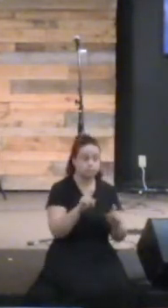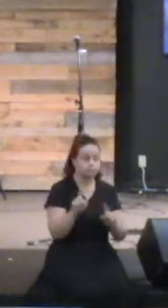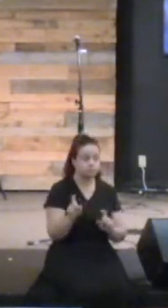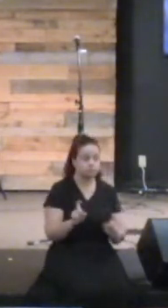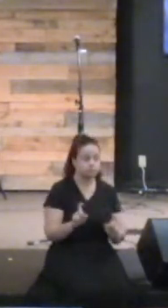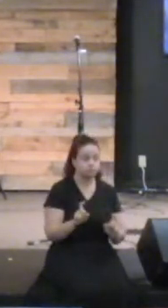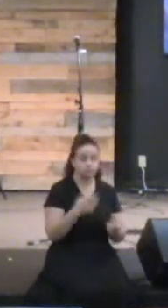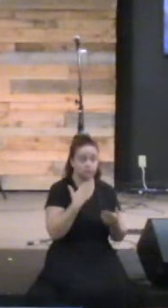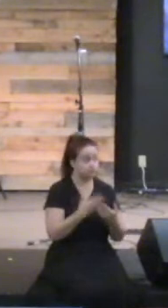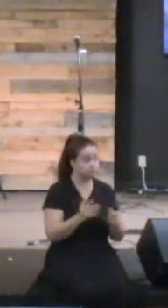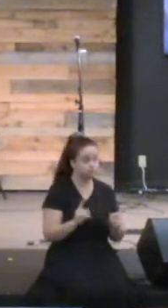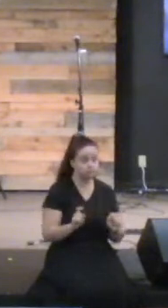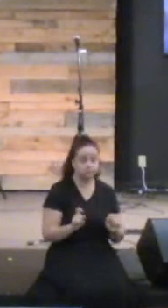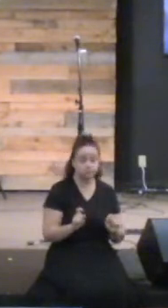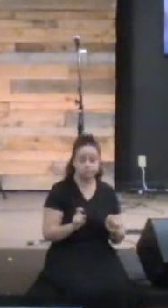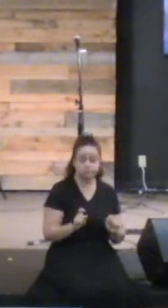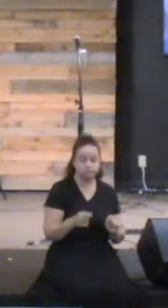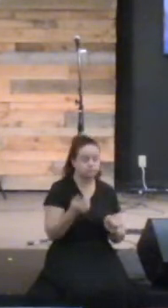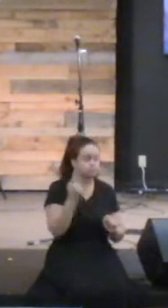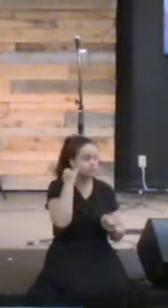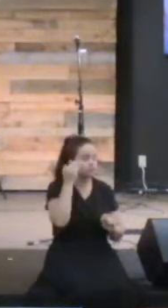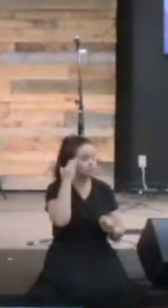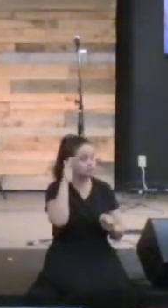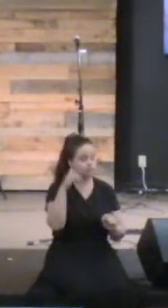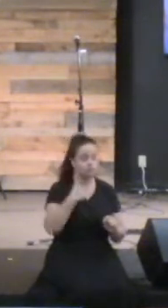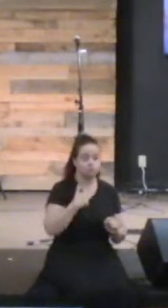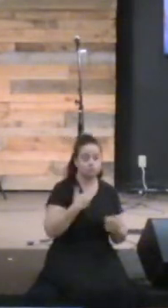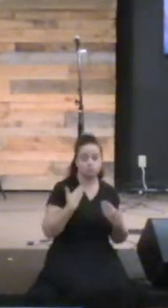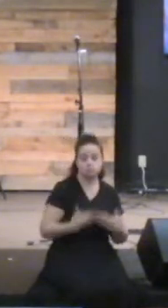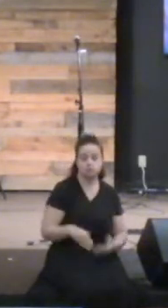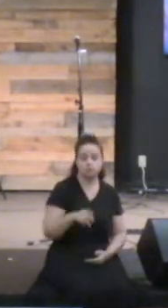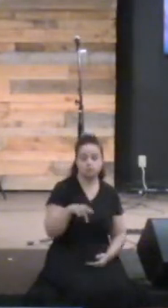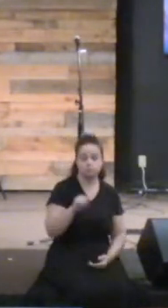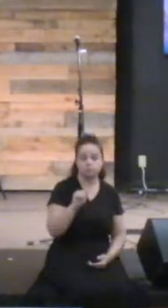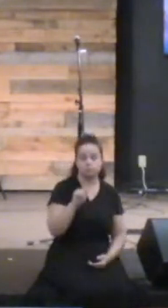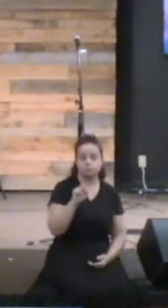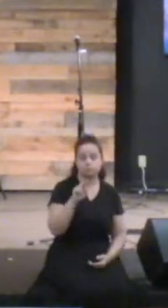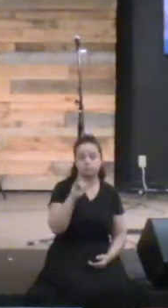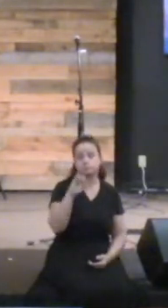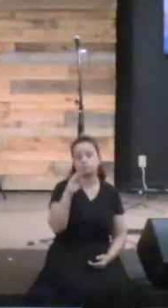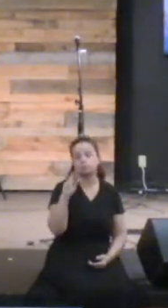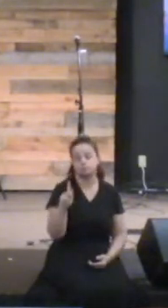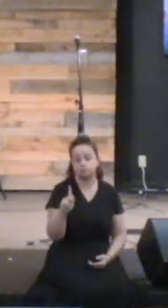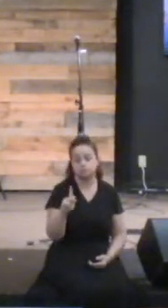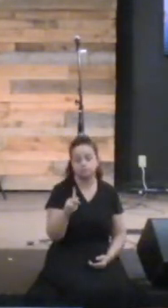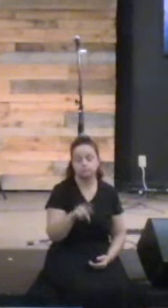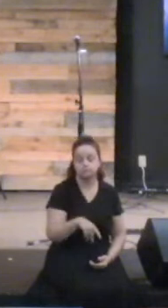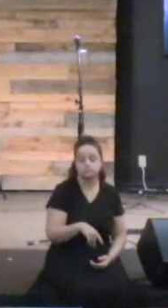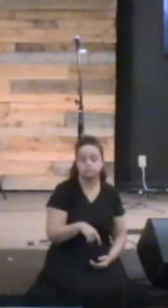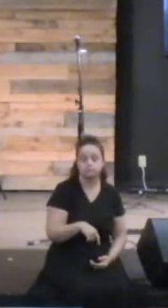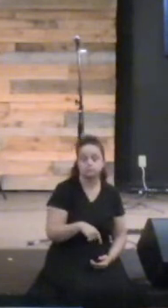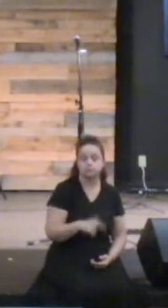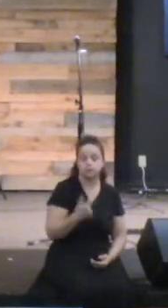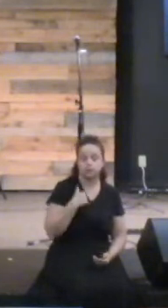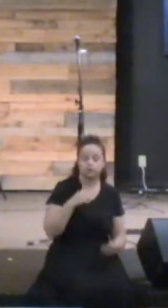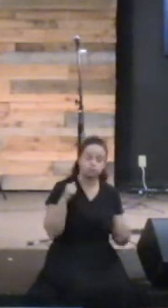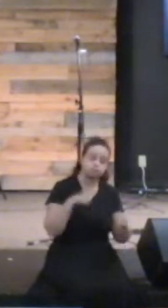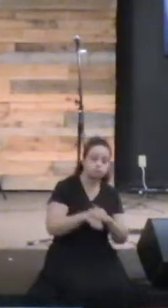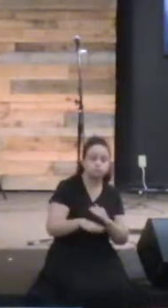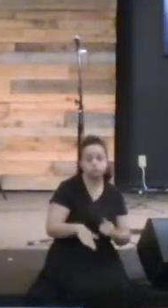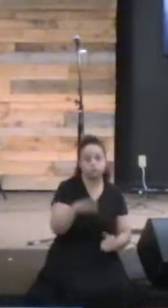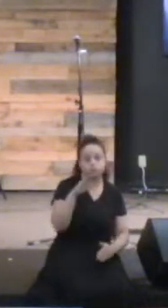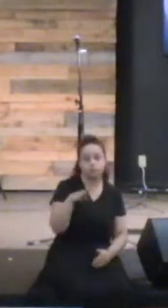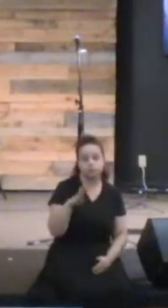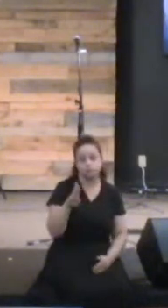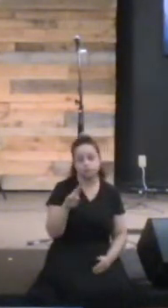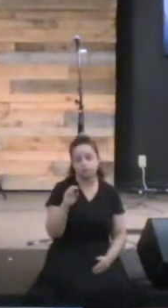uh well if you don't know me as you've heard my name is Patrick um I I born and raised in Brooklyn and moved